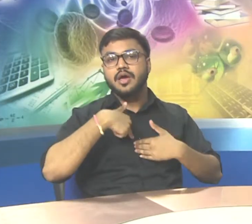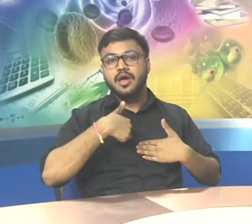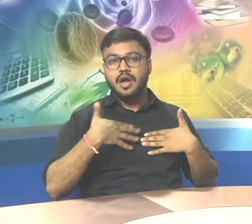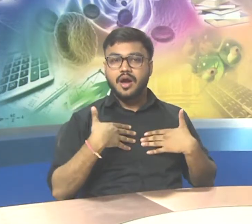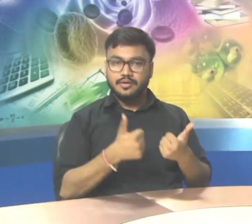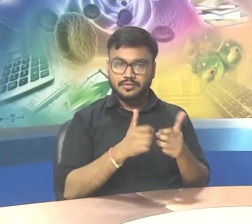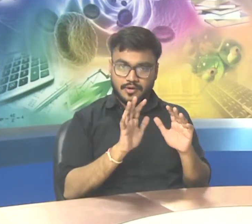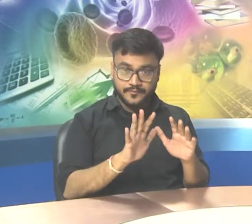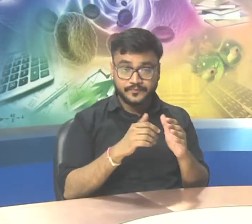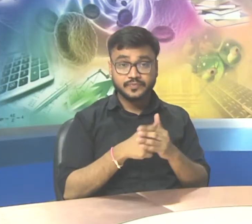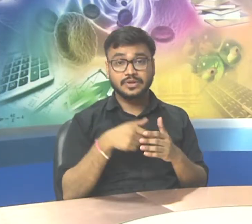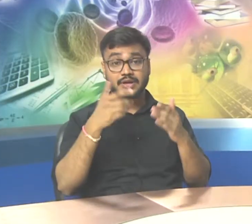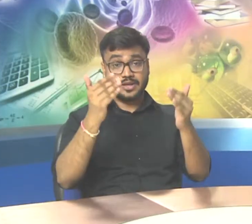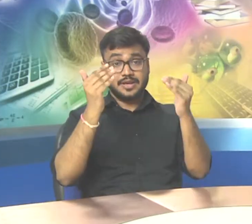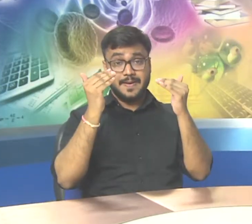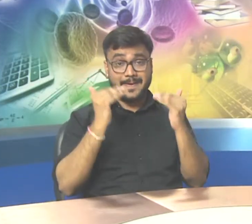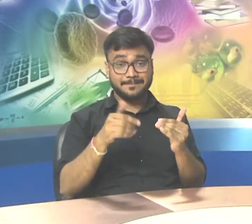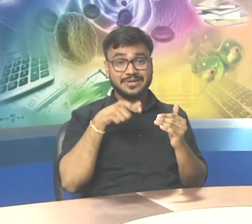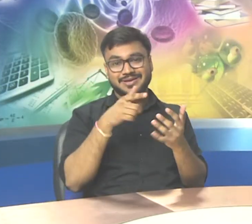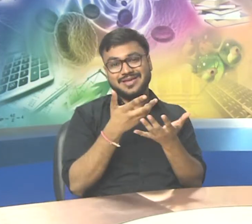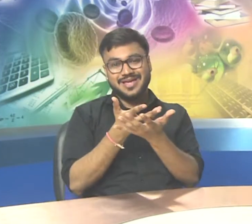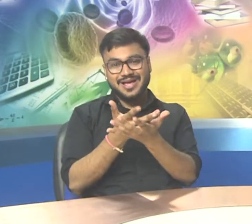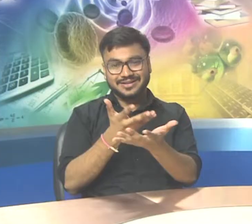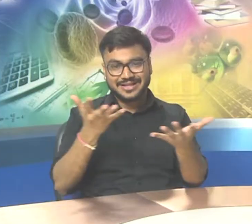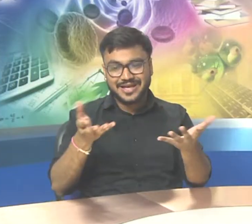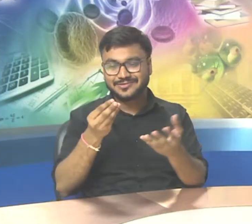Our body is made of small cells,